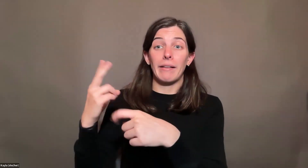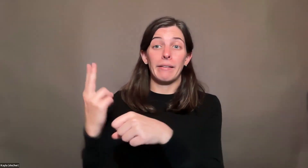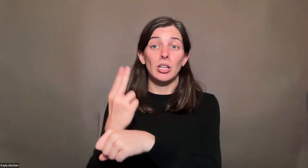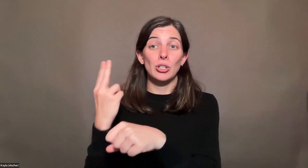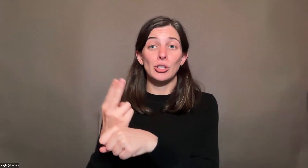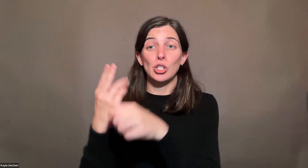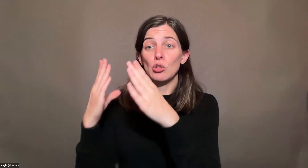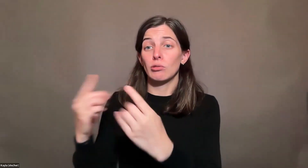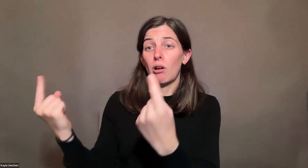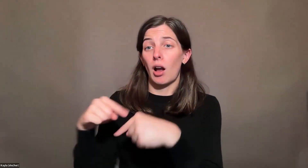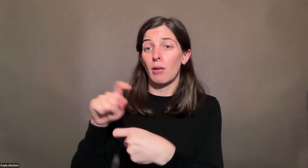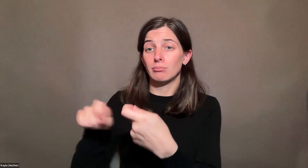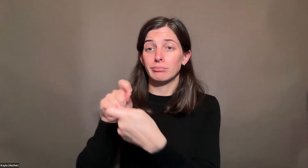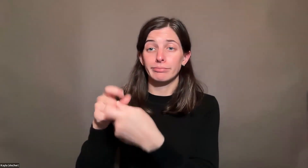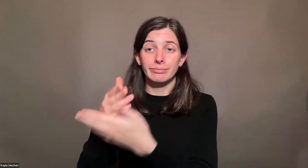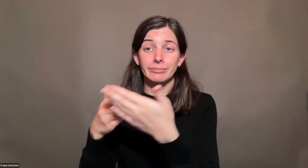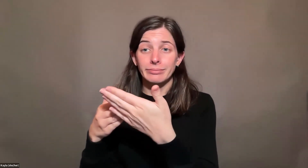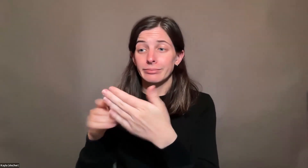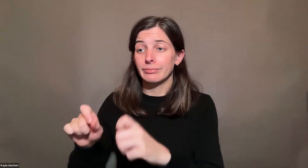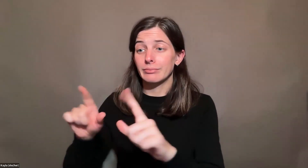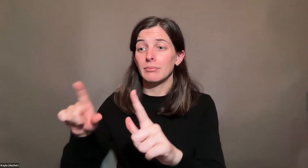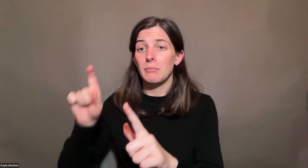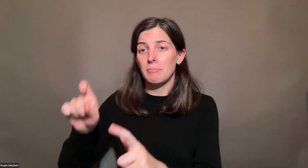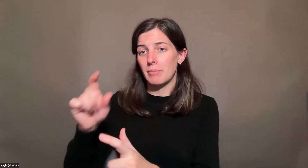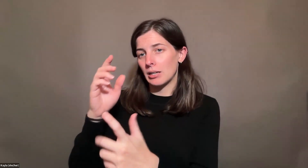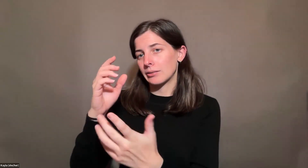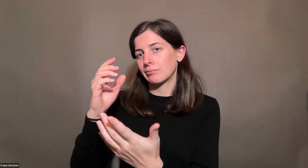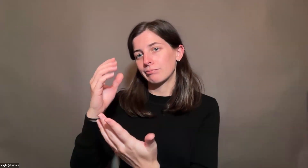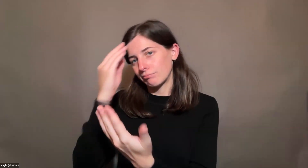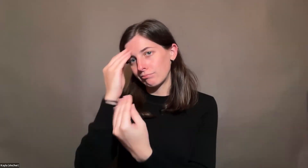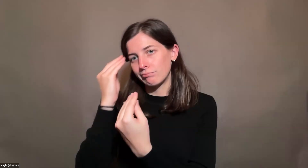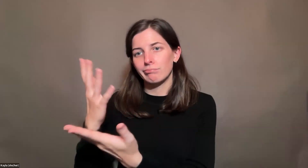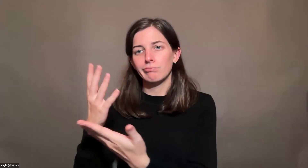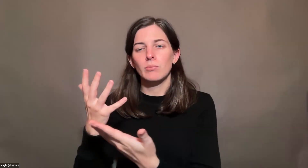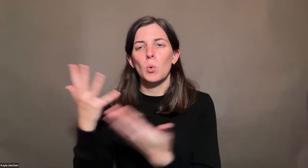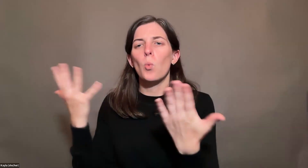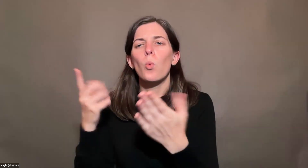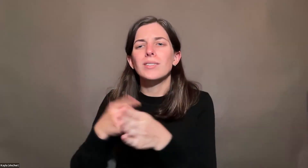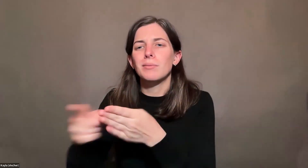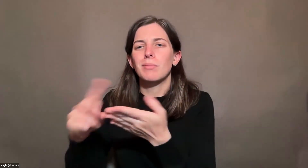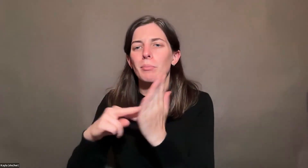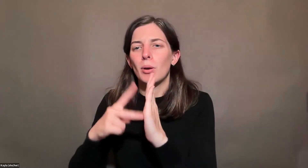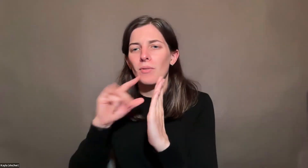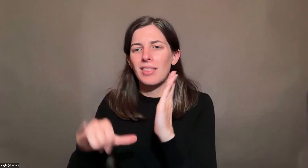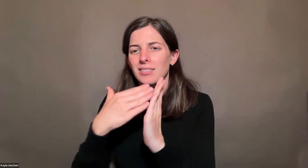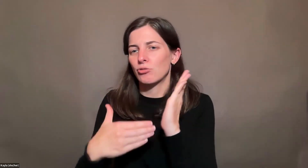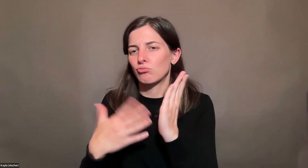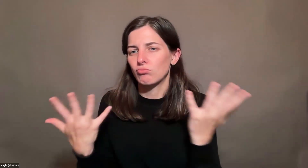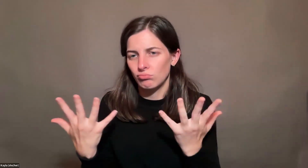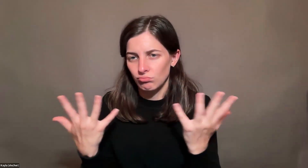section, then they must know like what is the main purpose of this section, and or what is the main